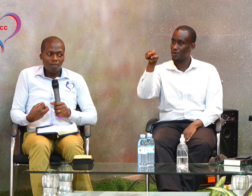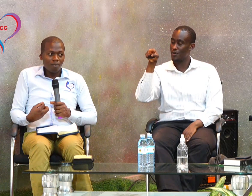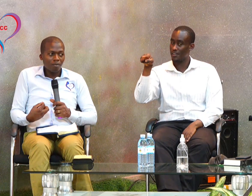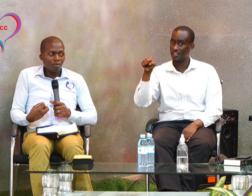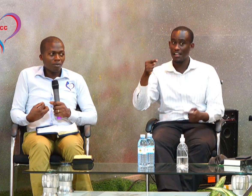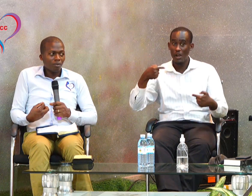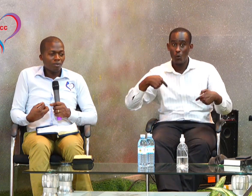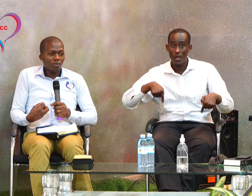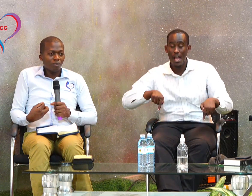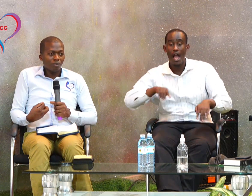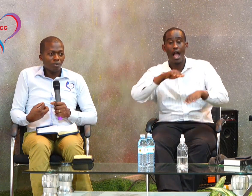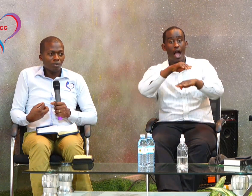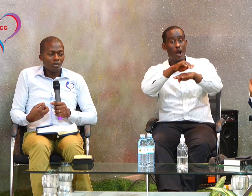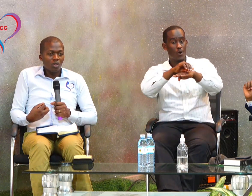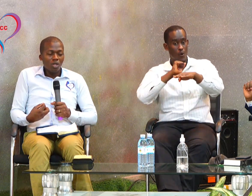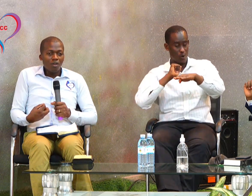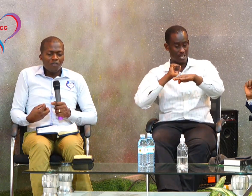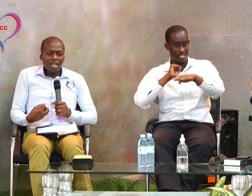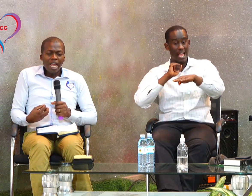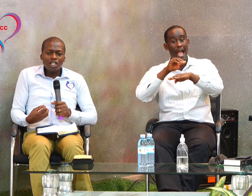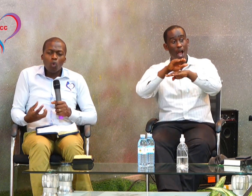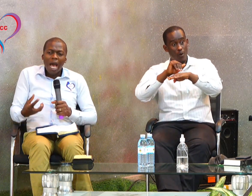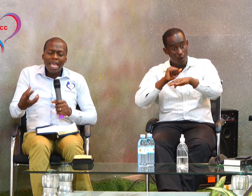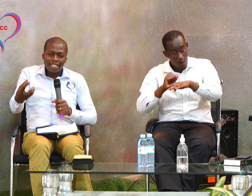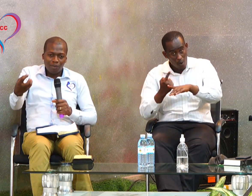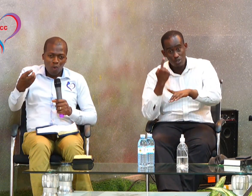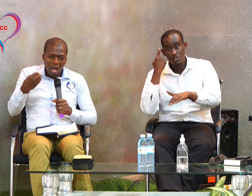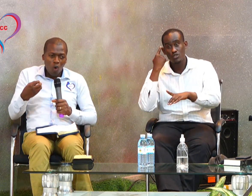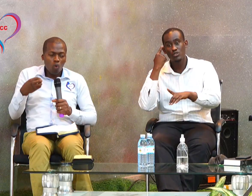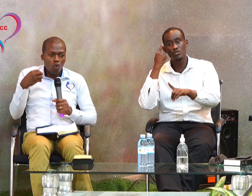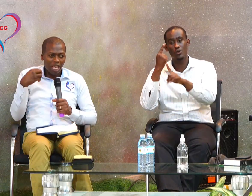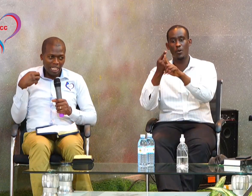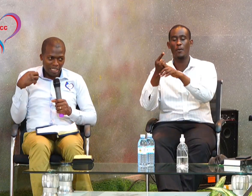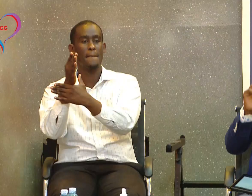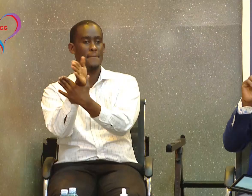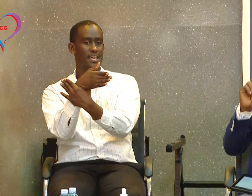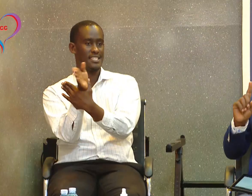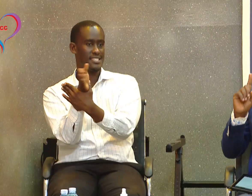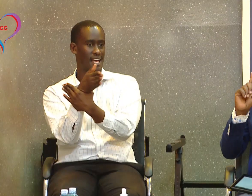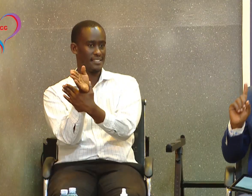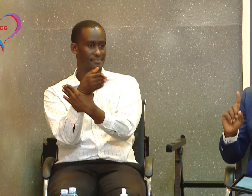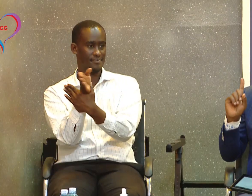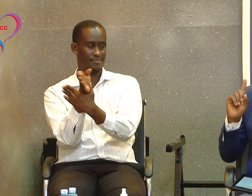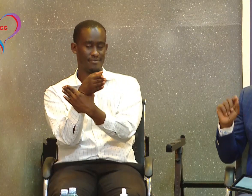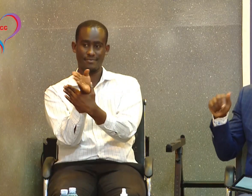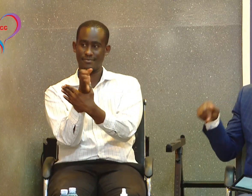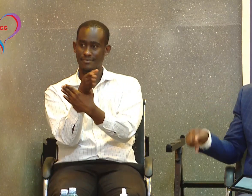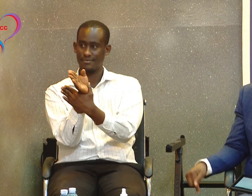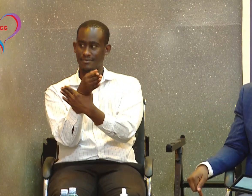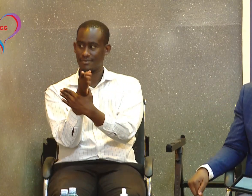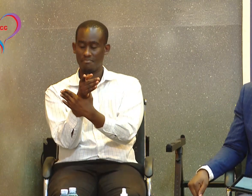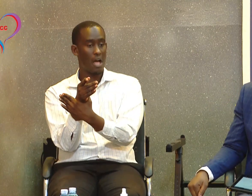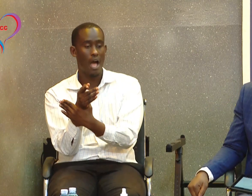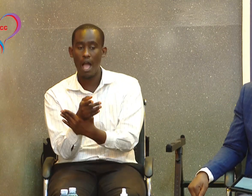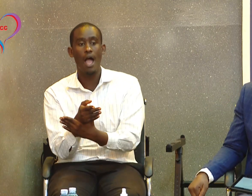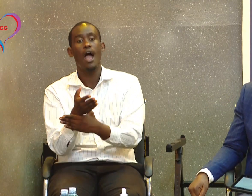We are all called to minister. Fena twayitibwa okuweereza. But we are not all called in